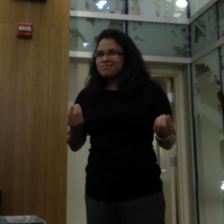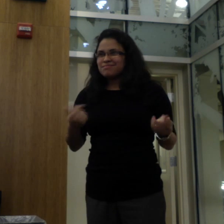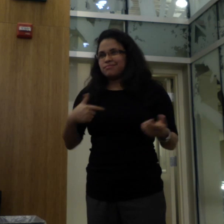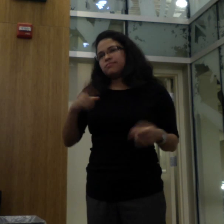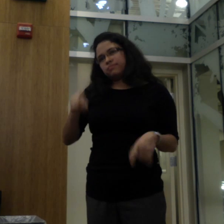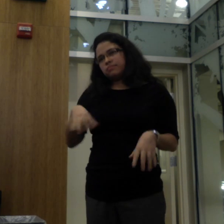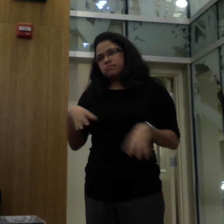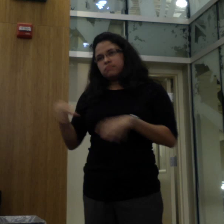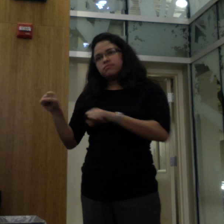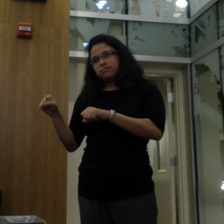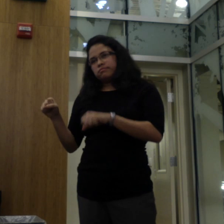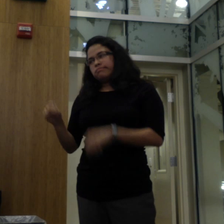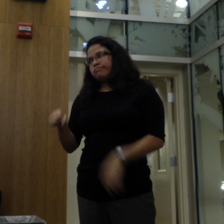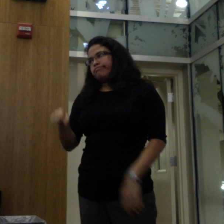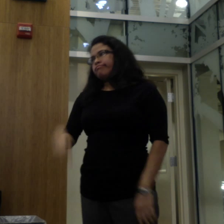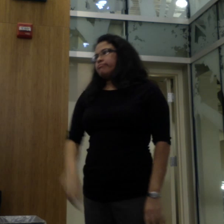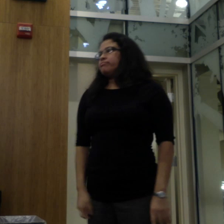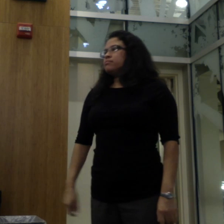Okay?